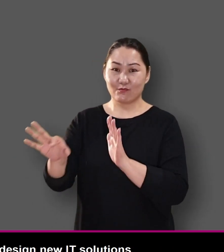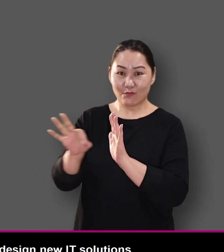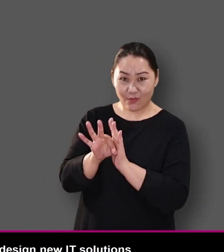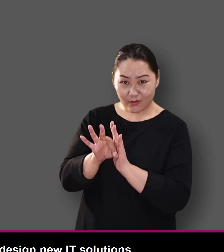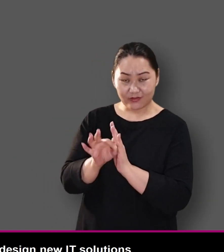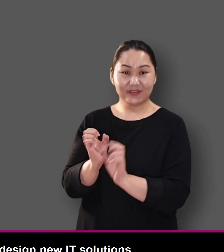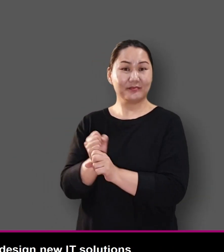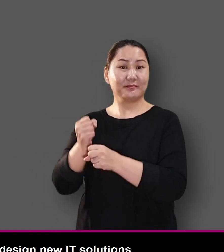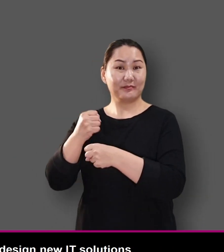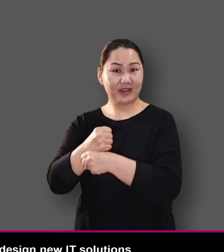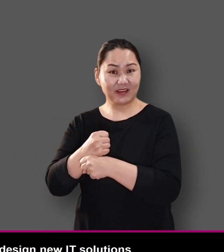new IT solutions